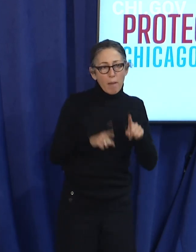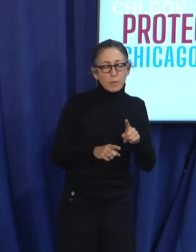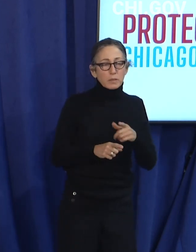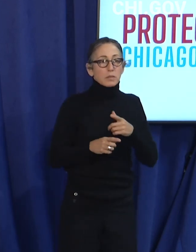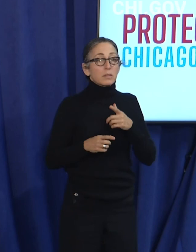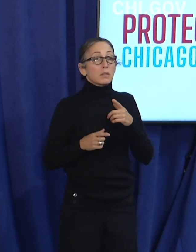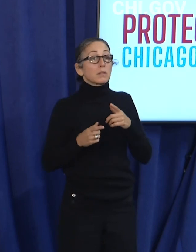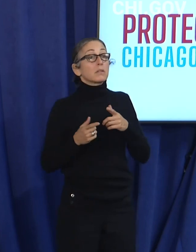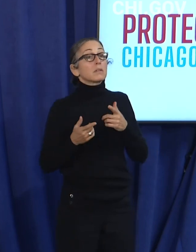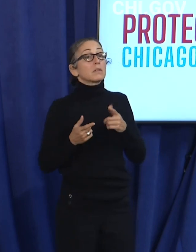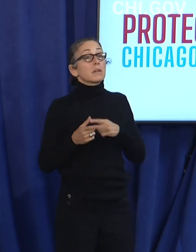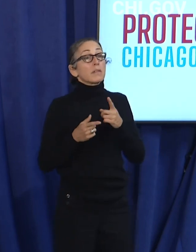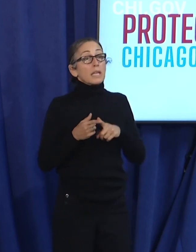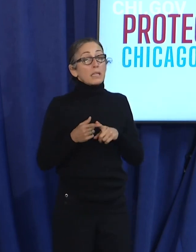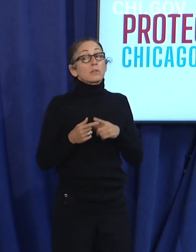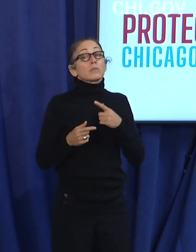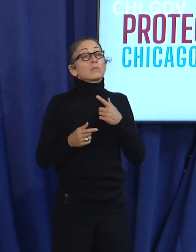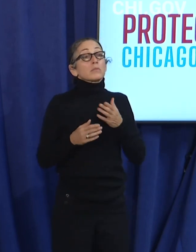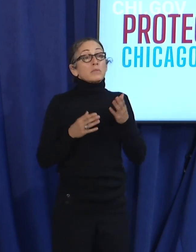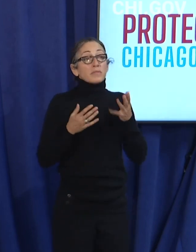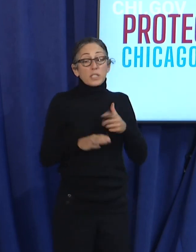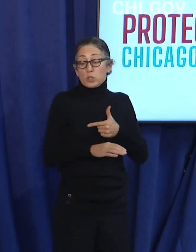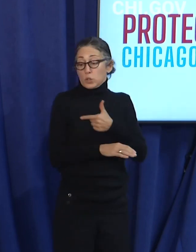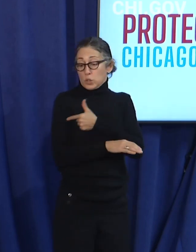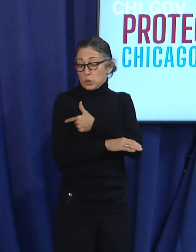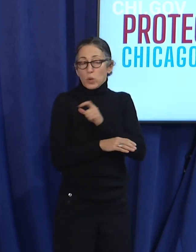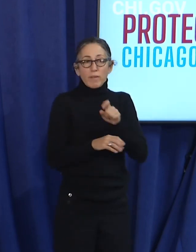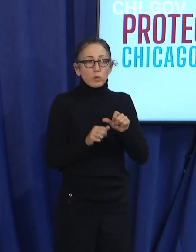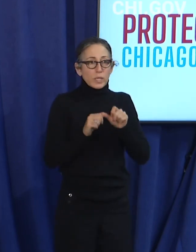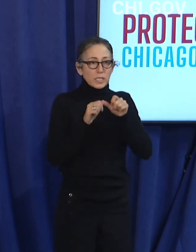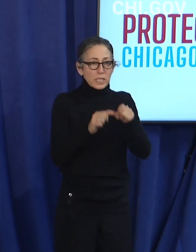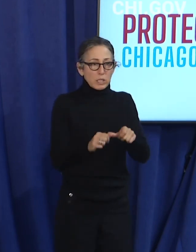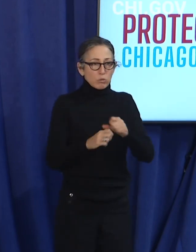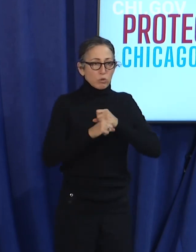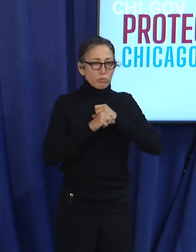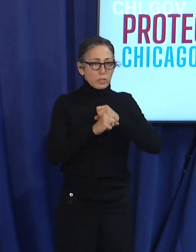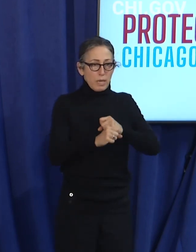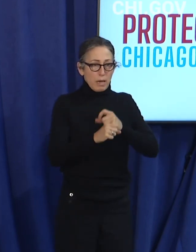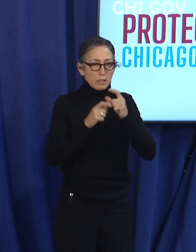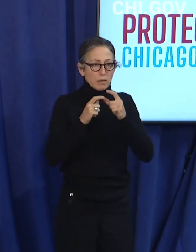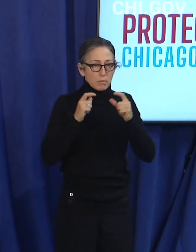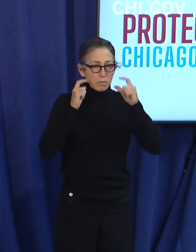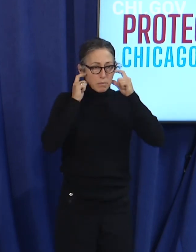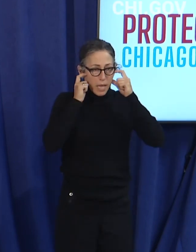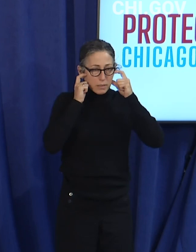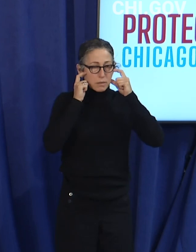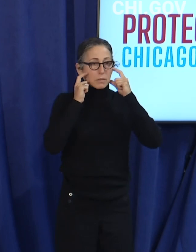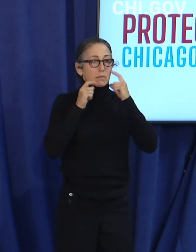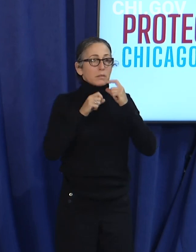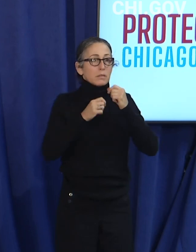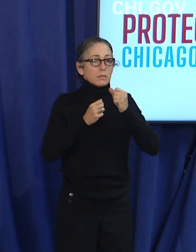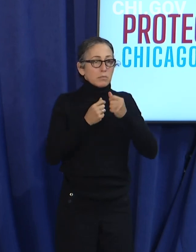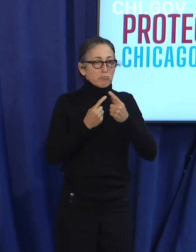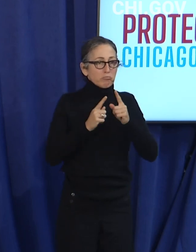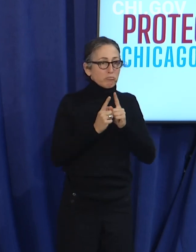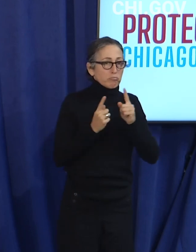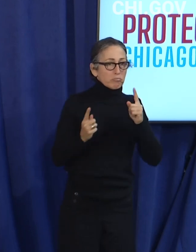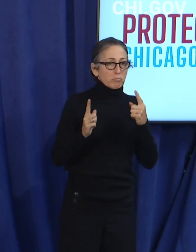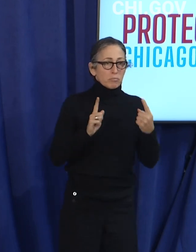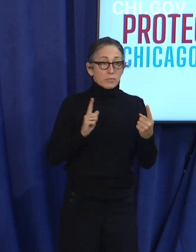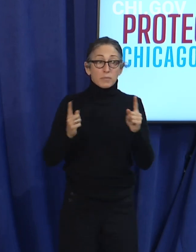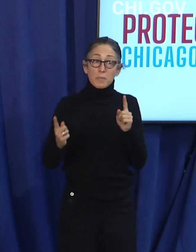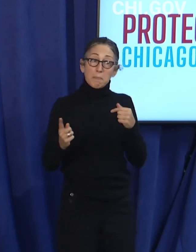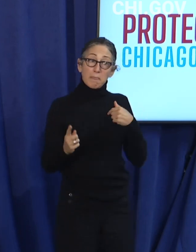combined with people continuing to do the things that we know work against COVID as the vaccine campaign is rolling out. I'm